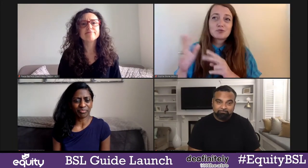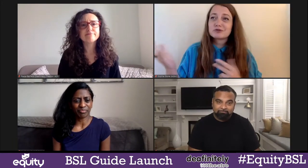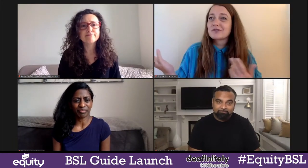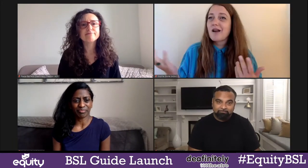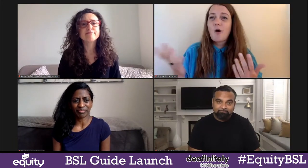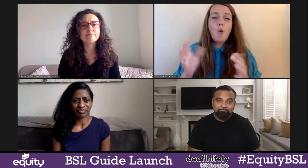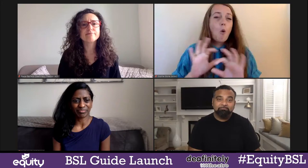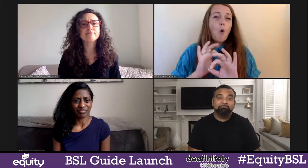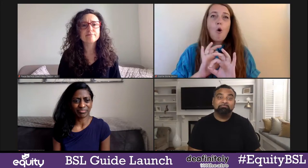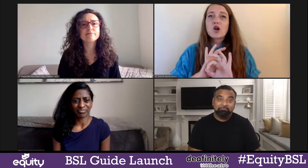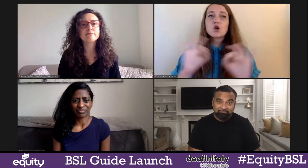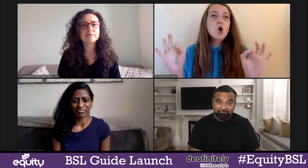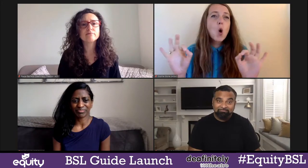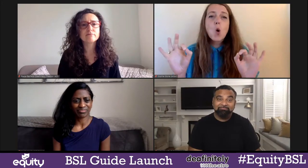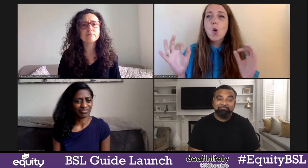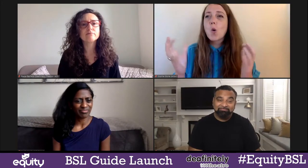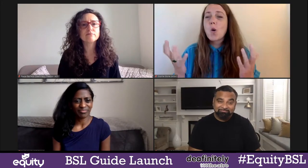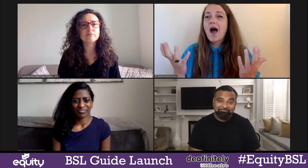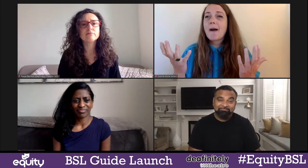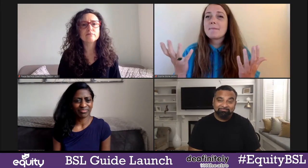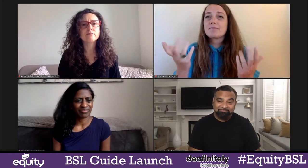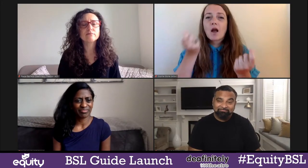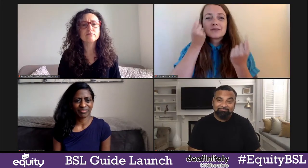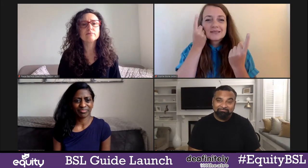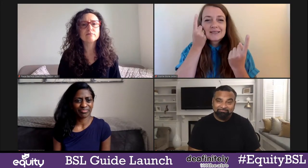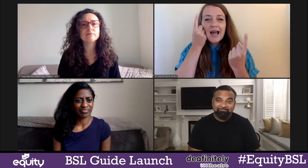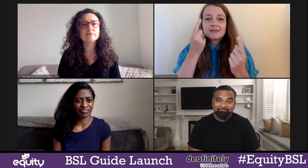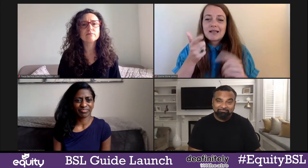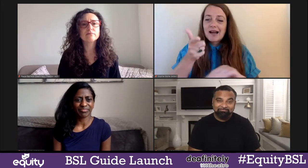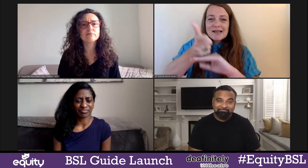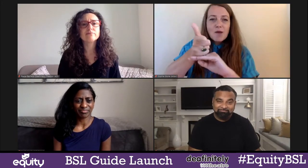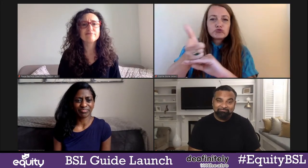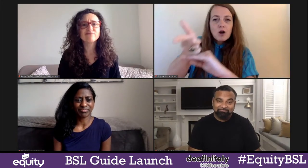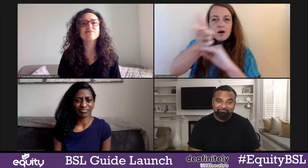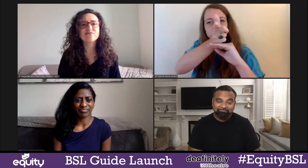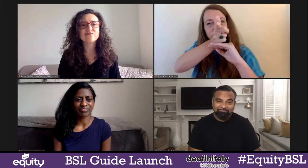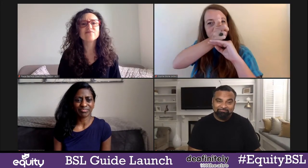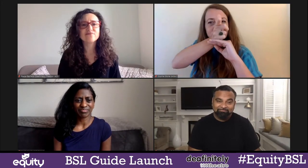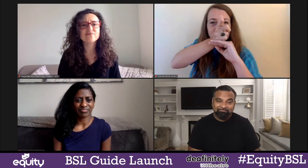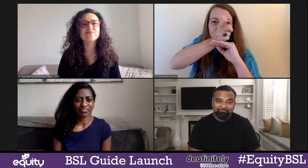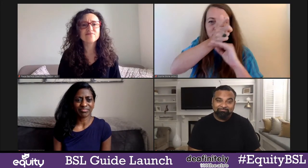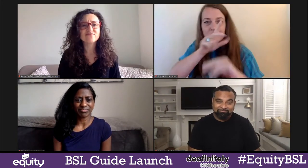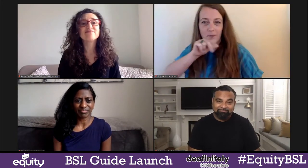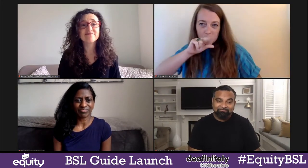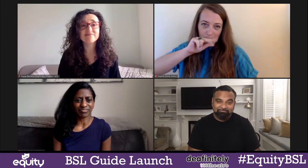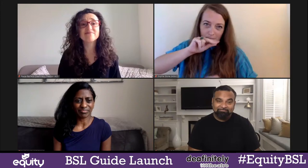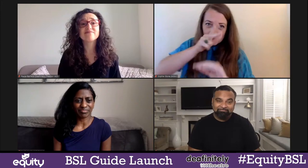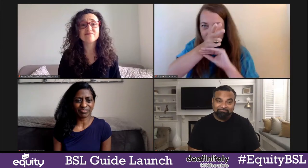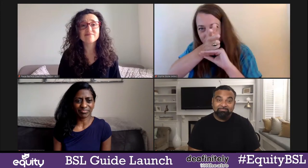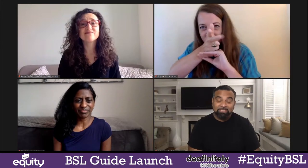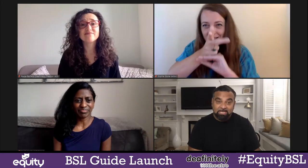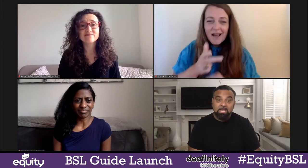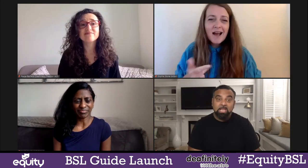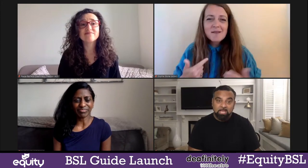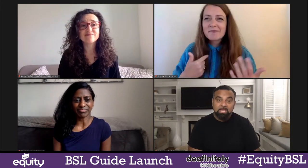and realize that no interpreters were provided, or there was no real understanding of how to use the